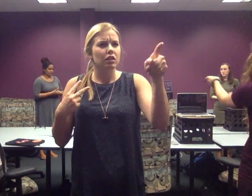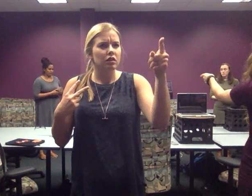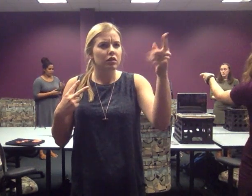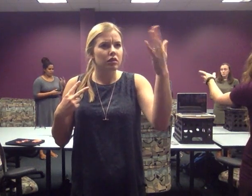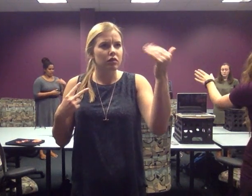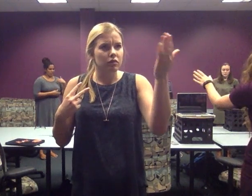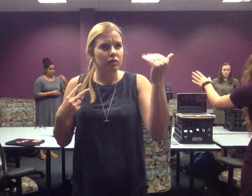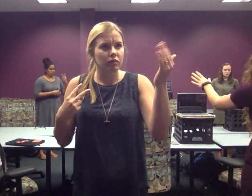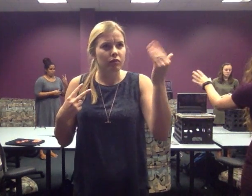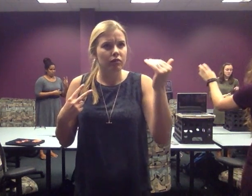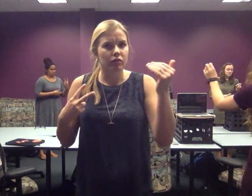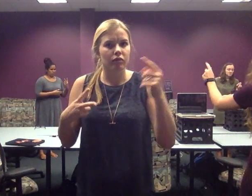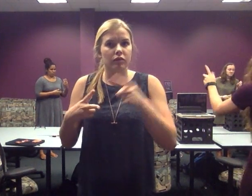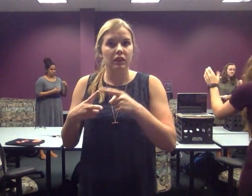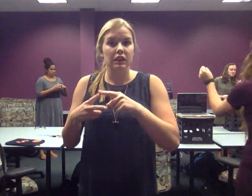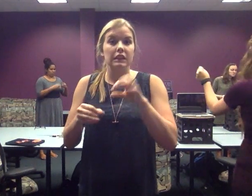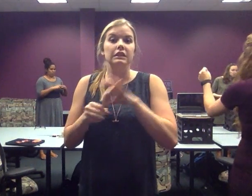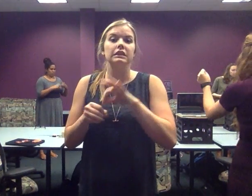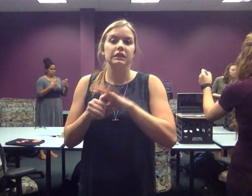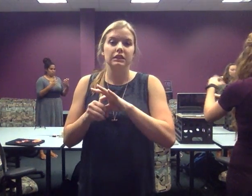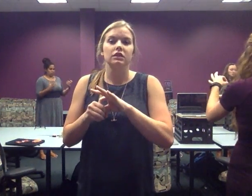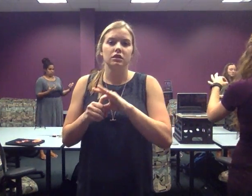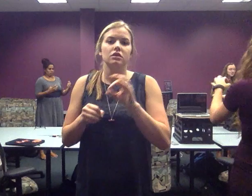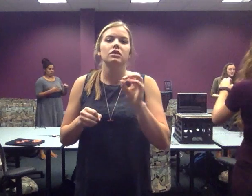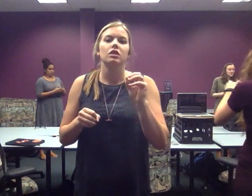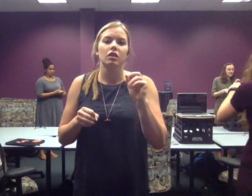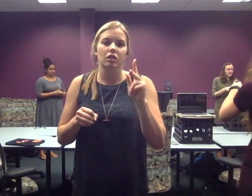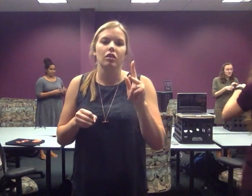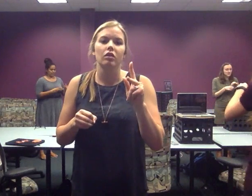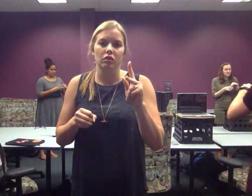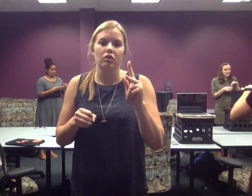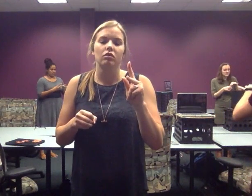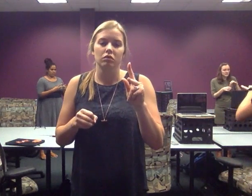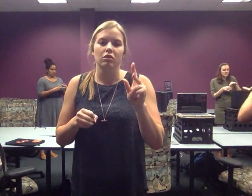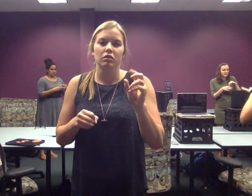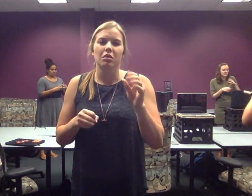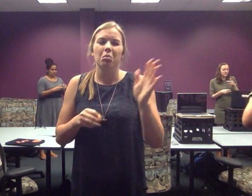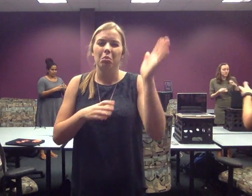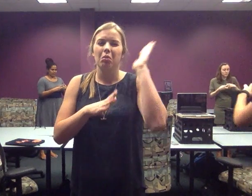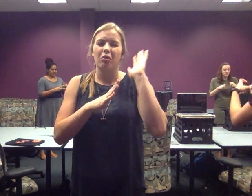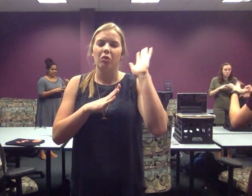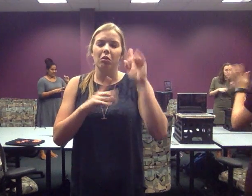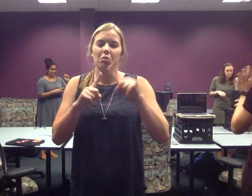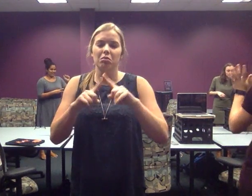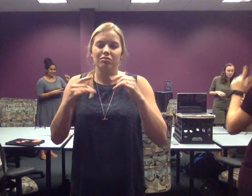Okay, tea was a problem earlier, wasn't it? We didn't want to pay that tax on tea. Tess.